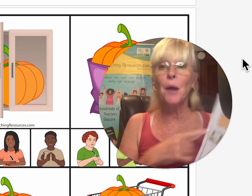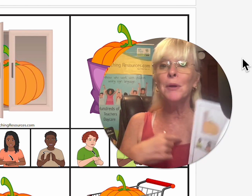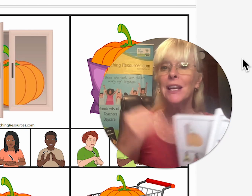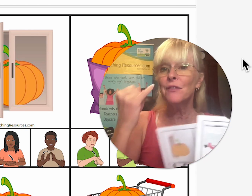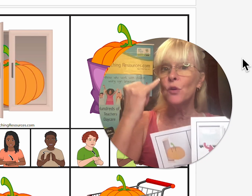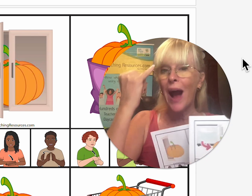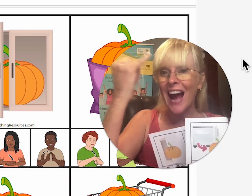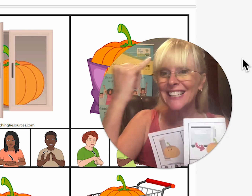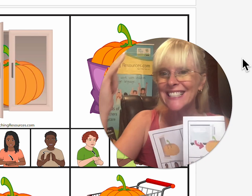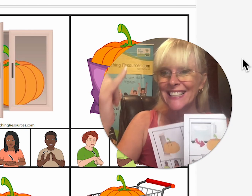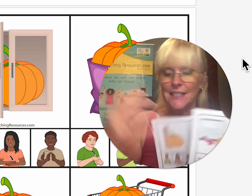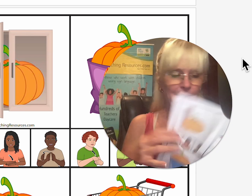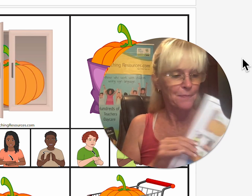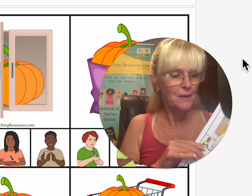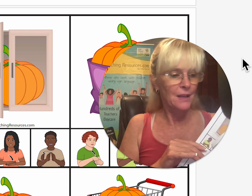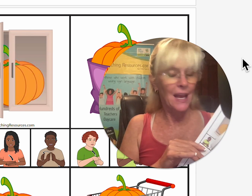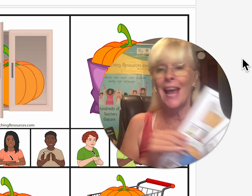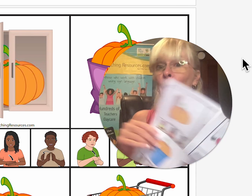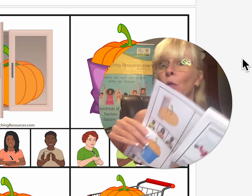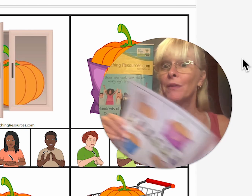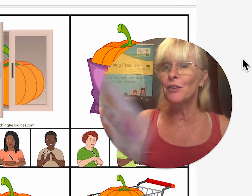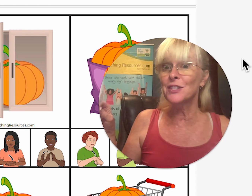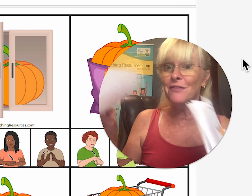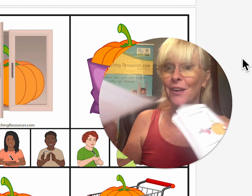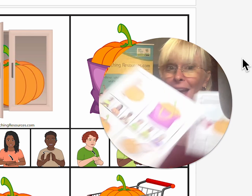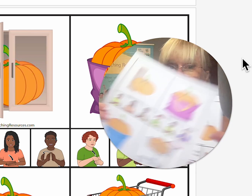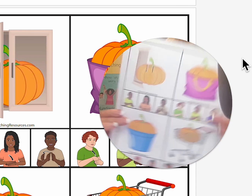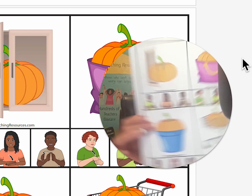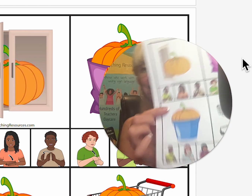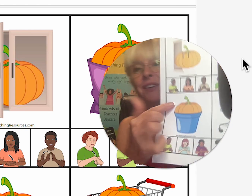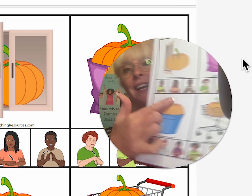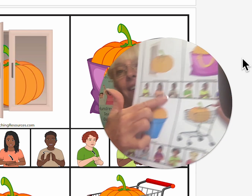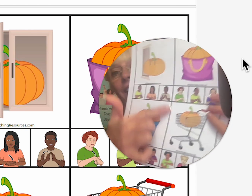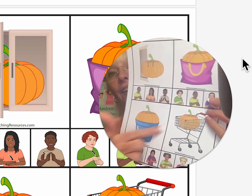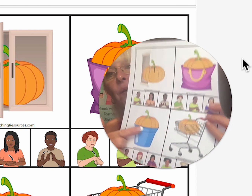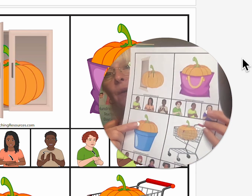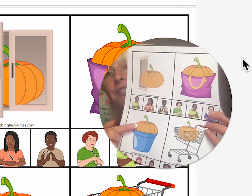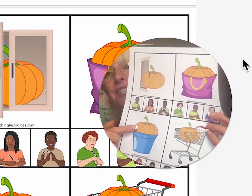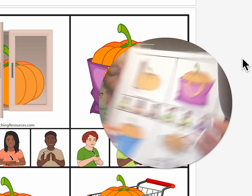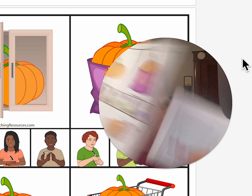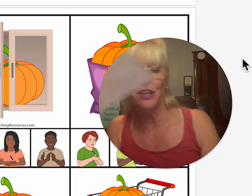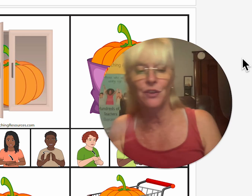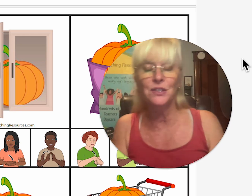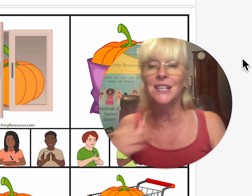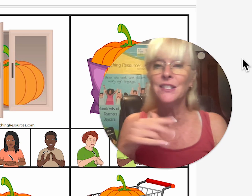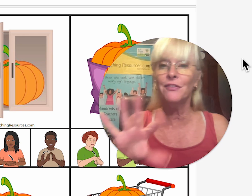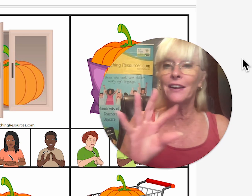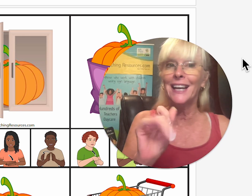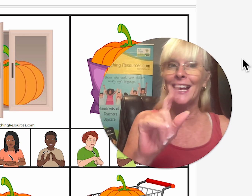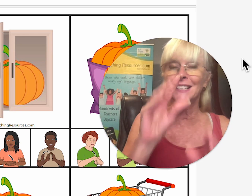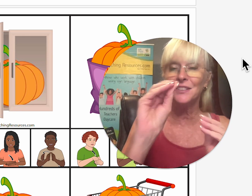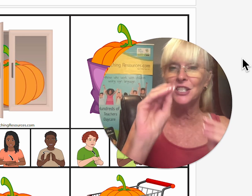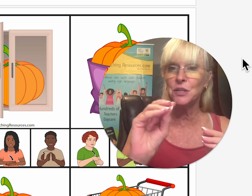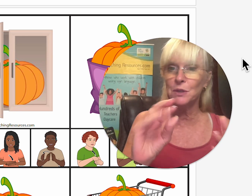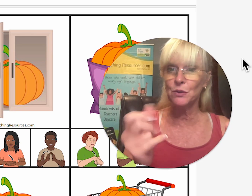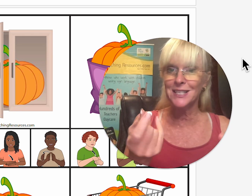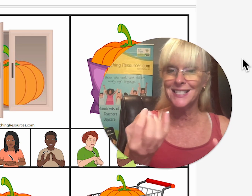And then I'm going to give you ideas. And we'll review some vocabulary. So here are the worksheets you're going to use. These are found